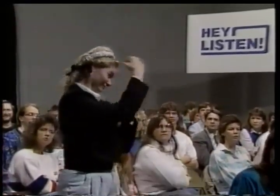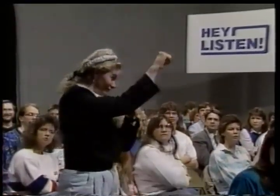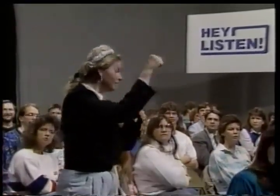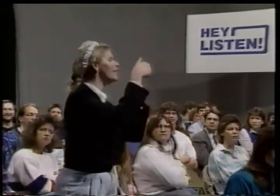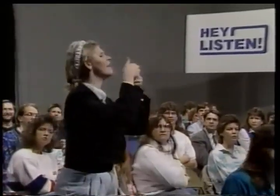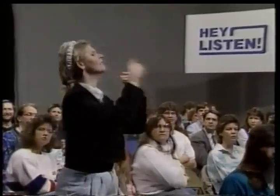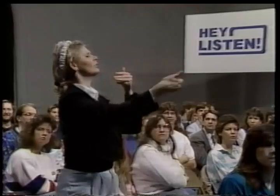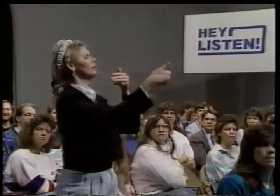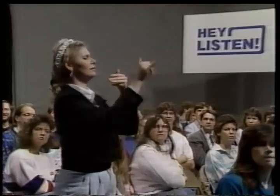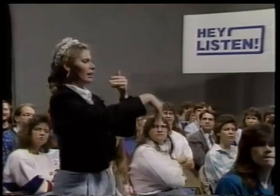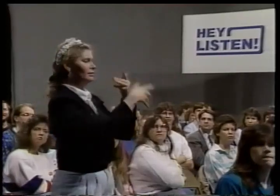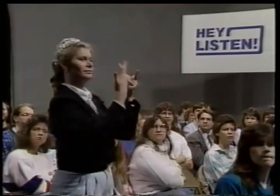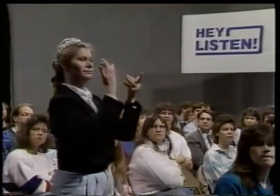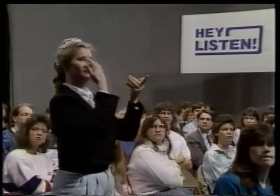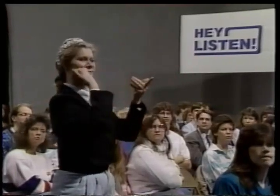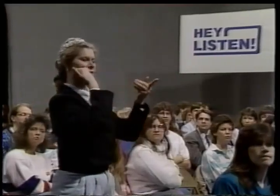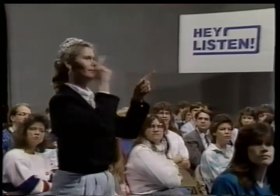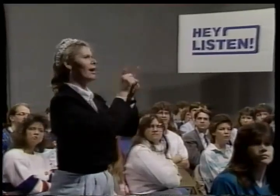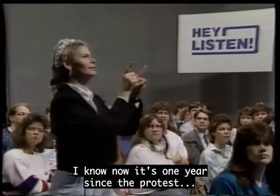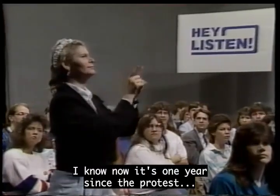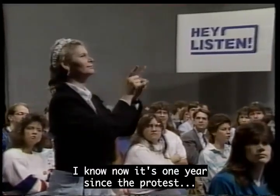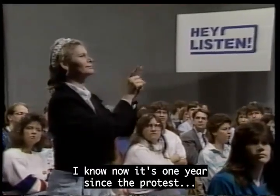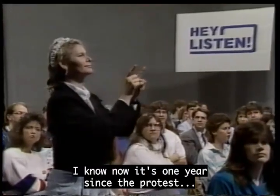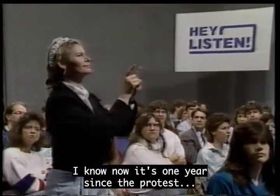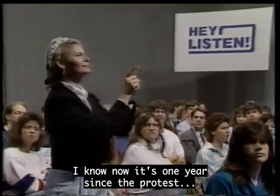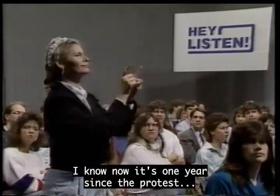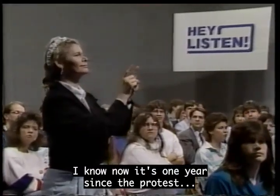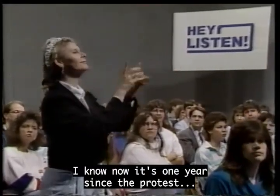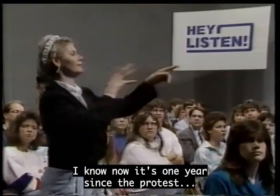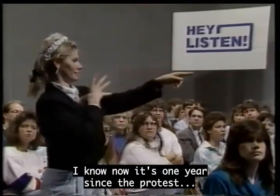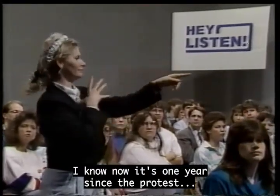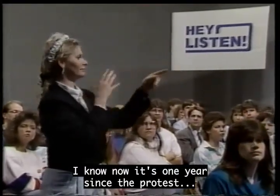I know now it's 1 year since the protest.